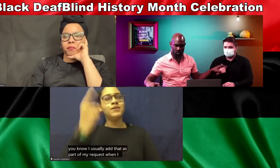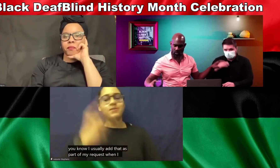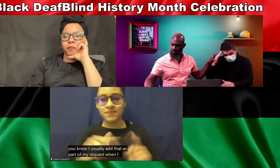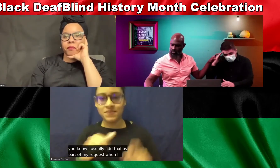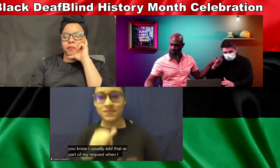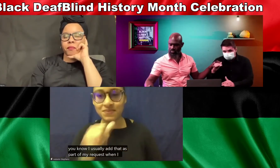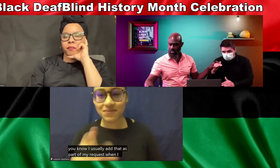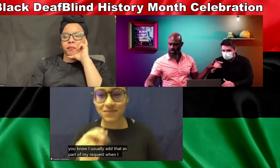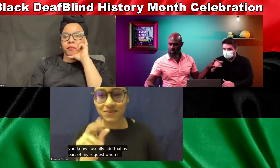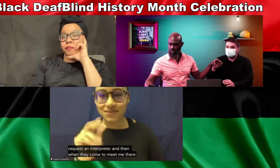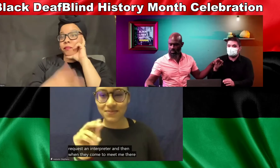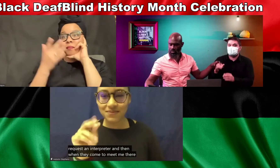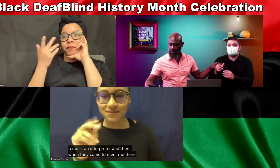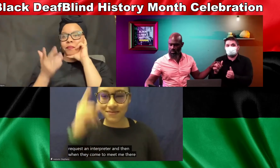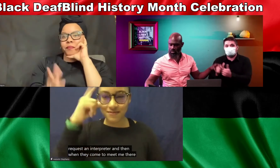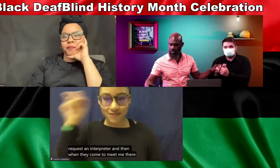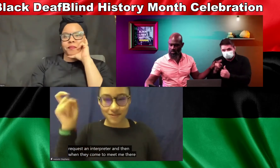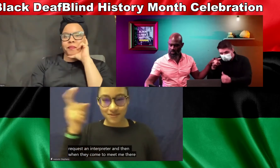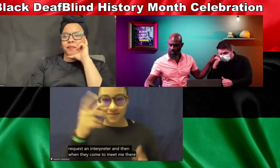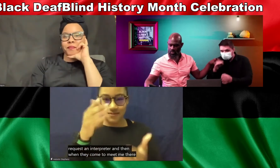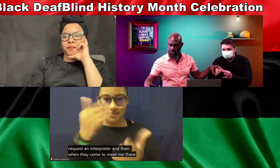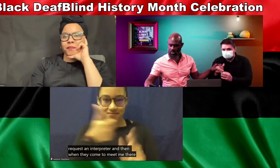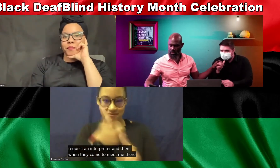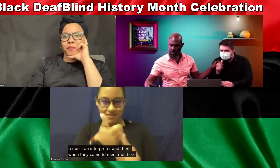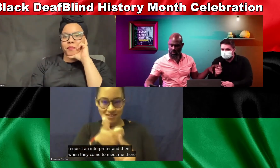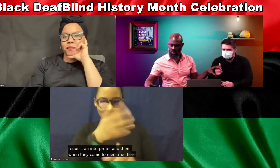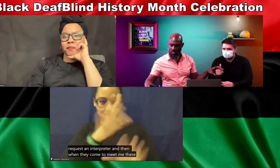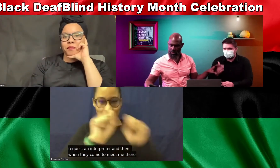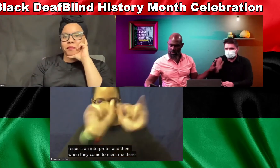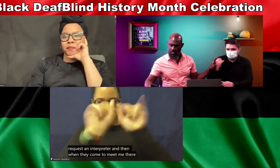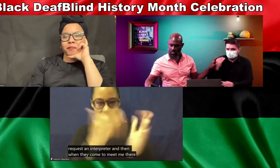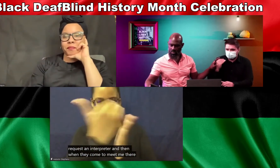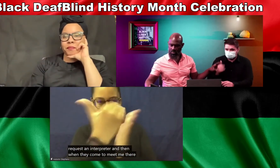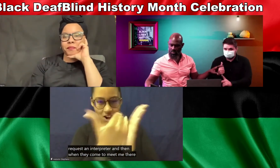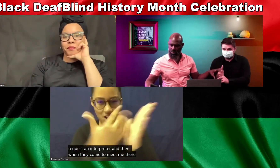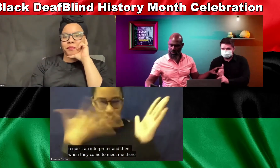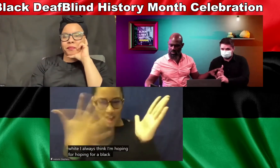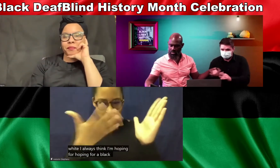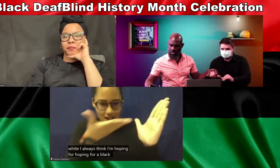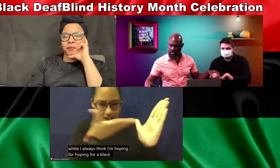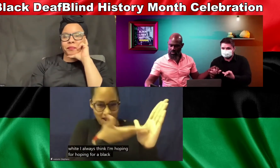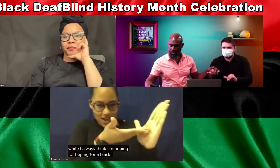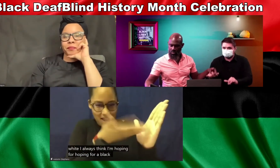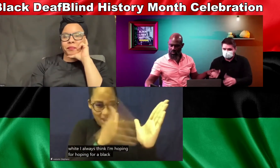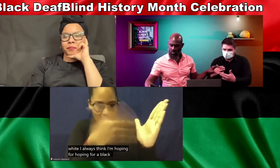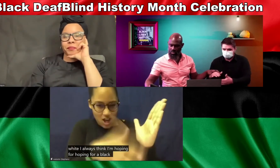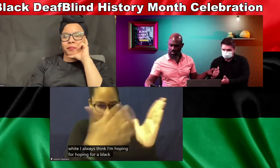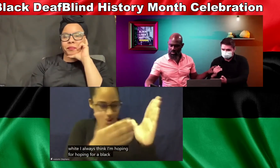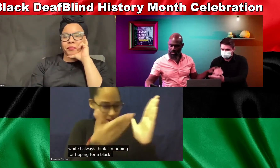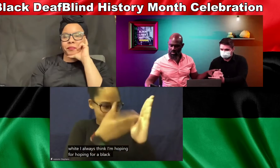white. And I always think I'm hoping for a black interpreter, but it doesn't always happen.